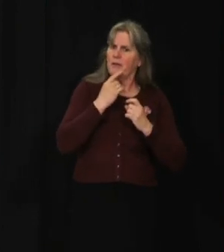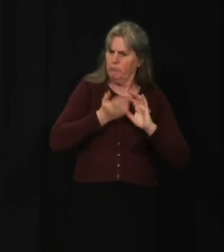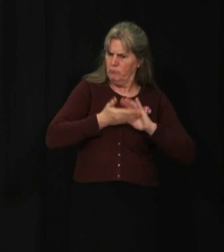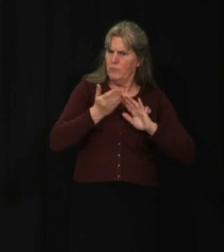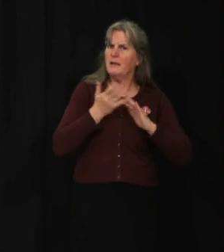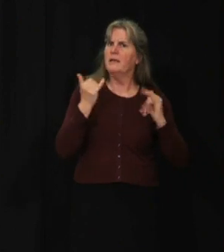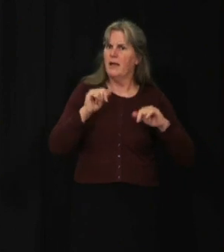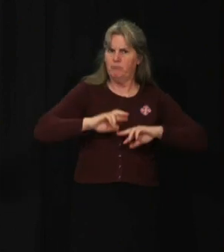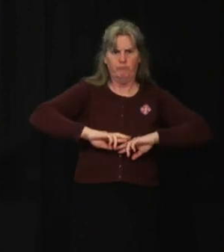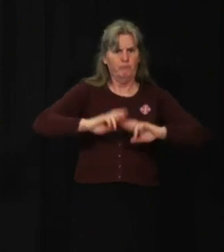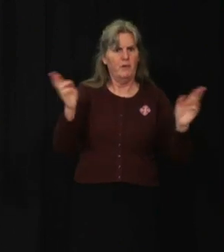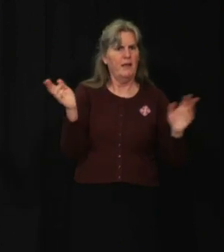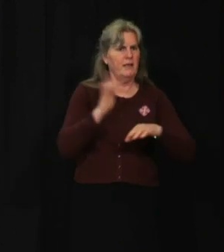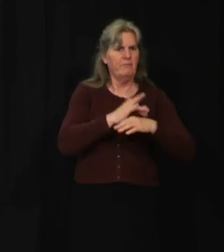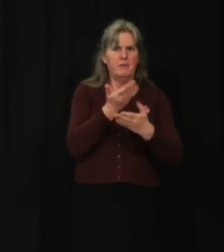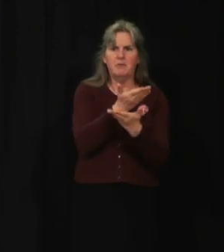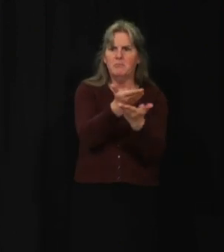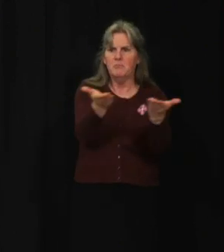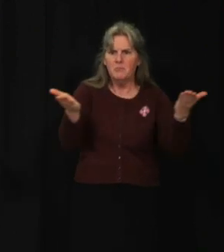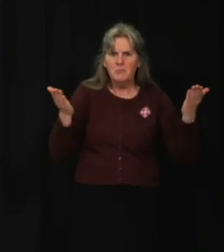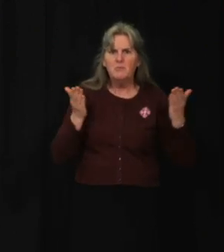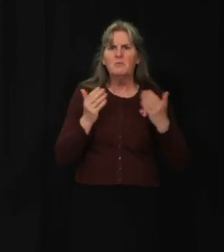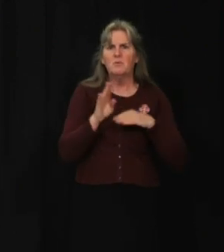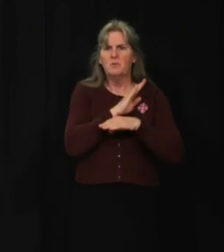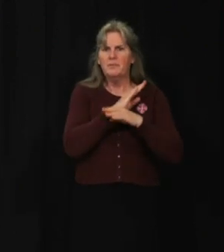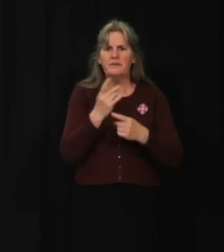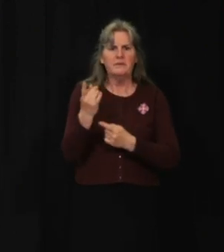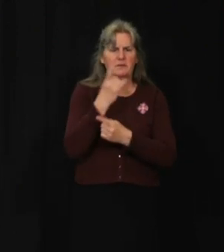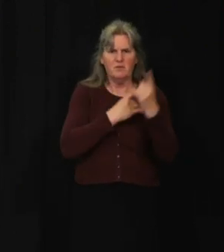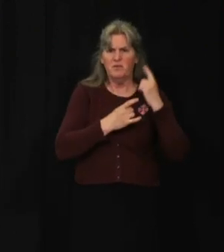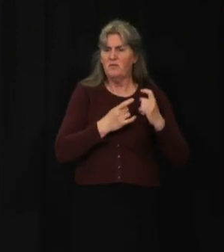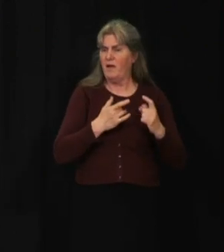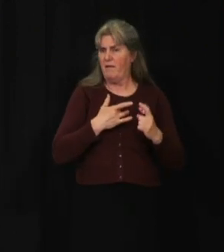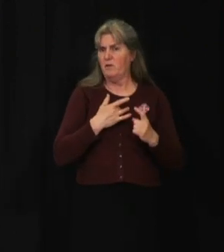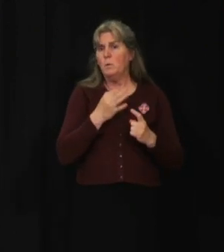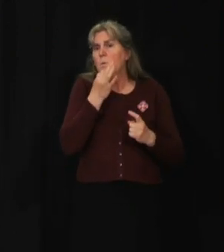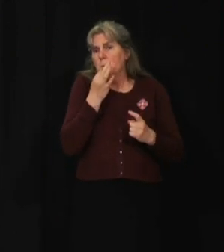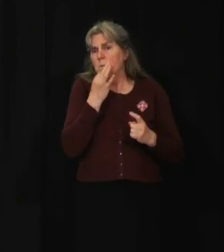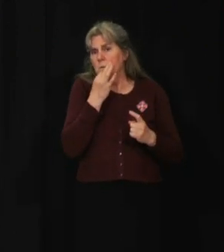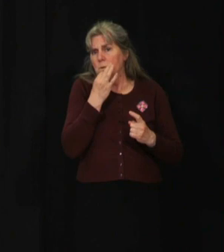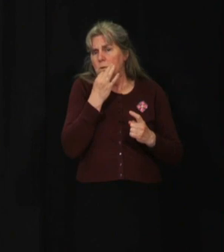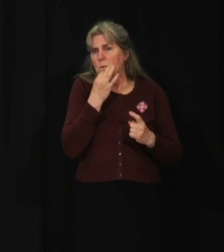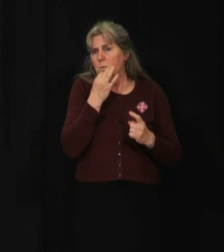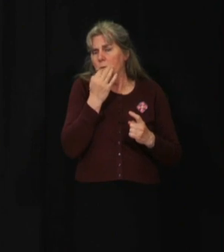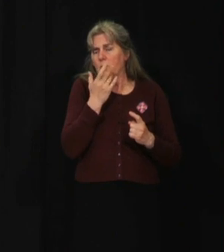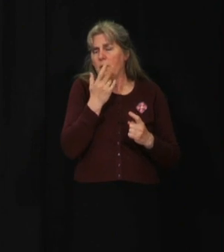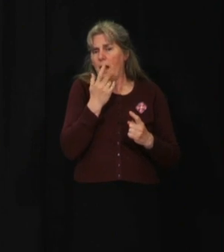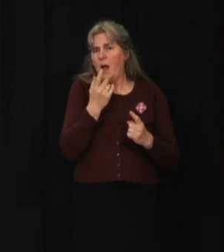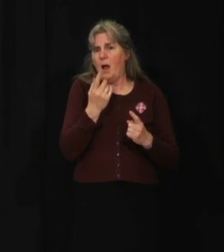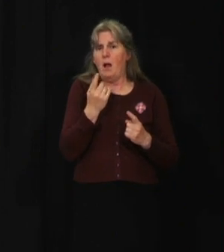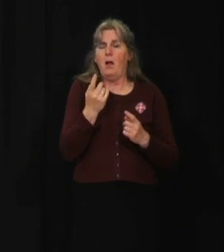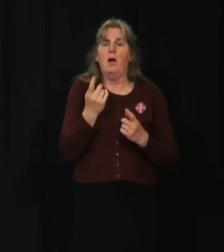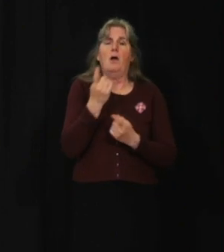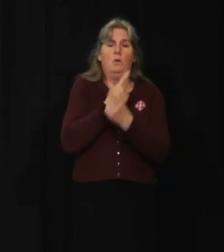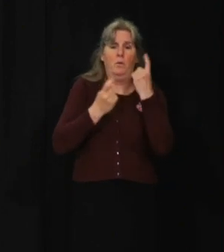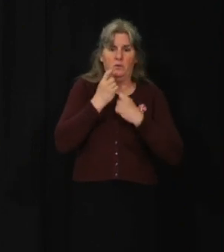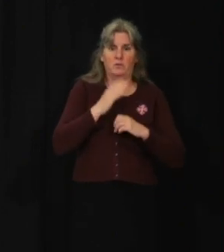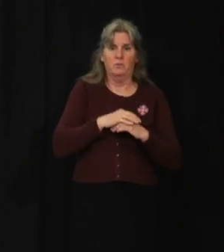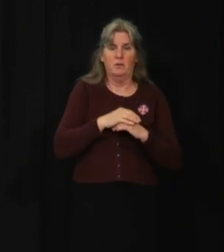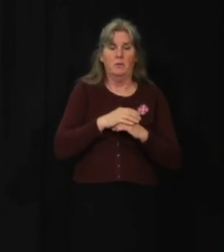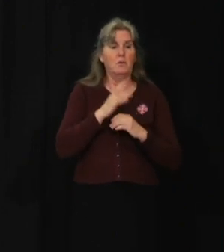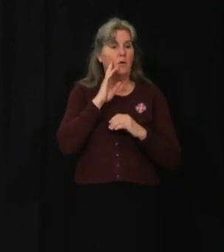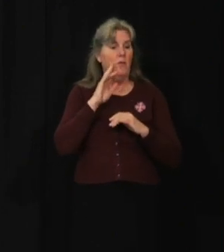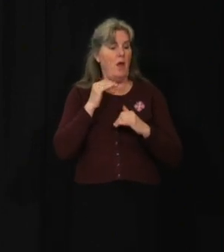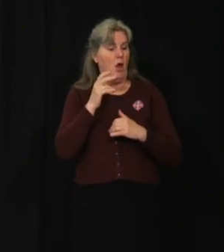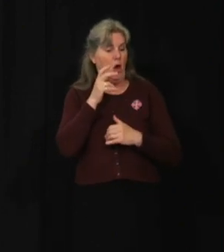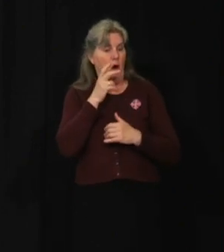running very well now, so that we expect a big surge in that capacity. The phone lines, we heard today that